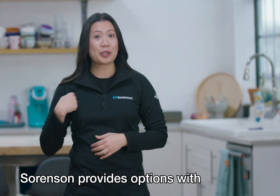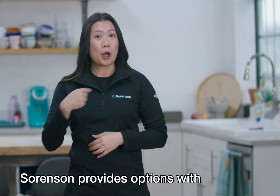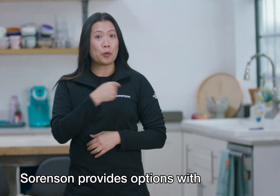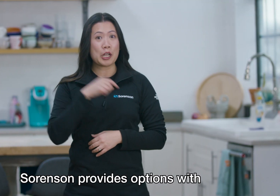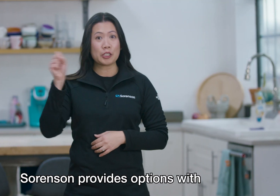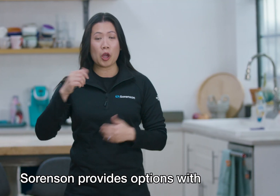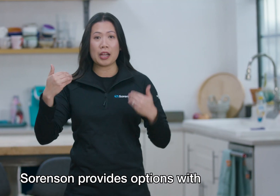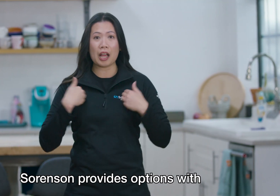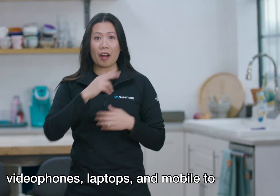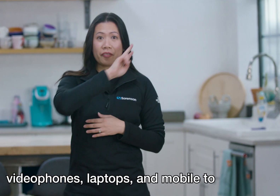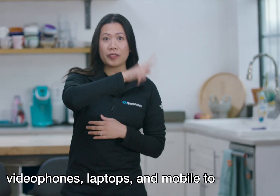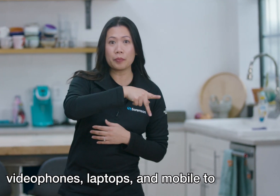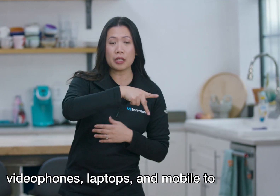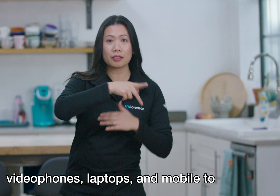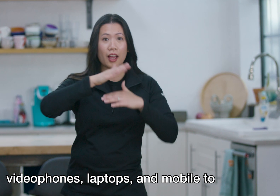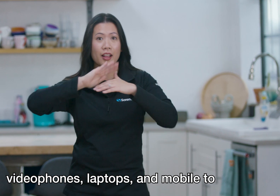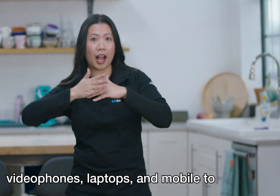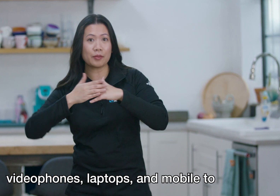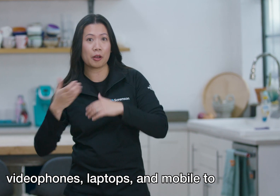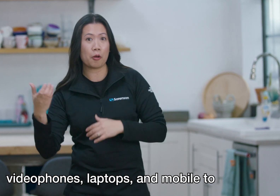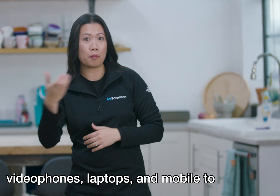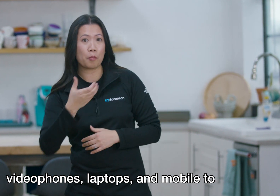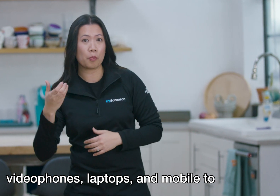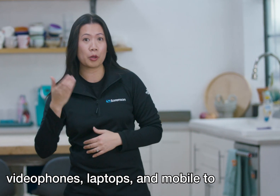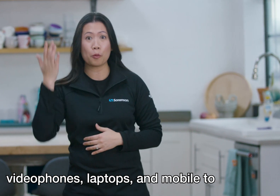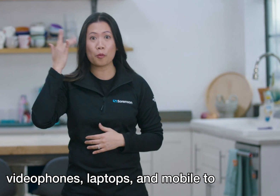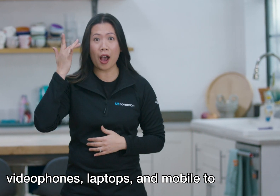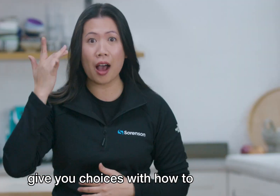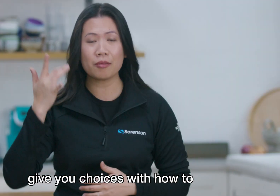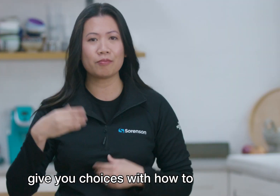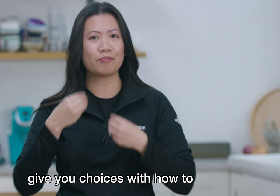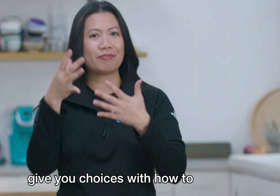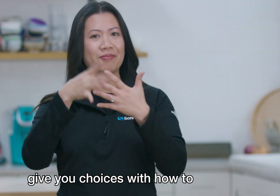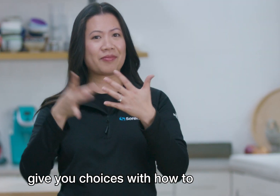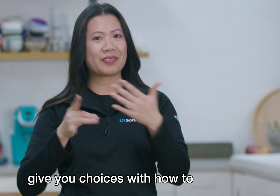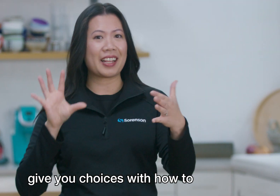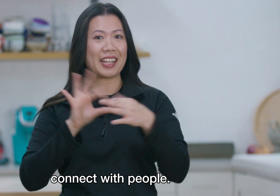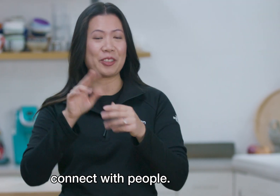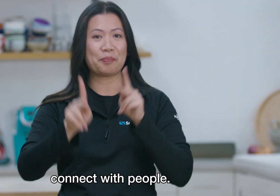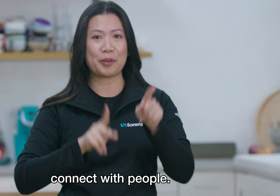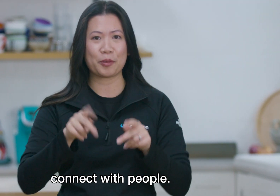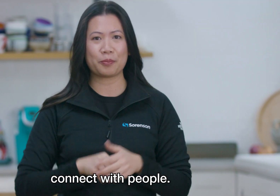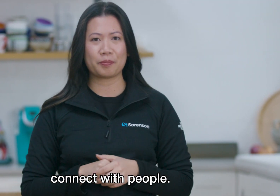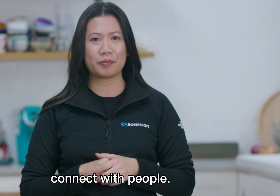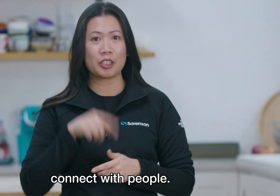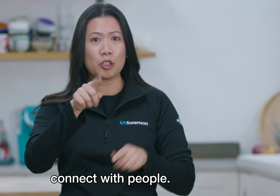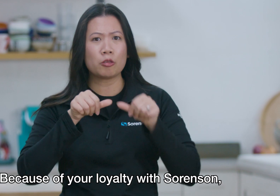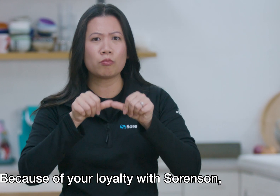Sorenson provides options with video phones, laptops, and mobile to give you choices with how to connect with people.